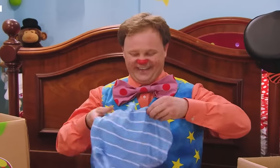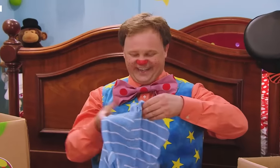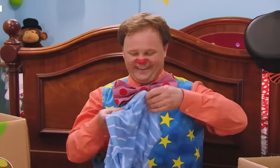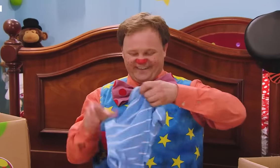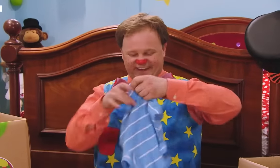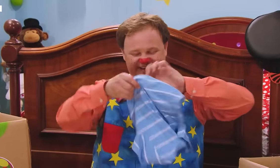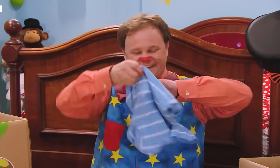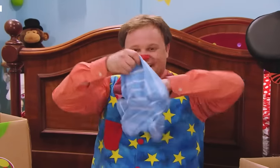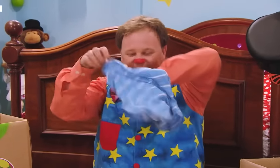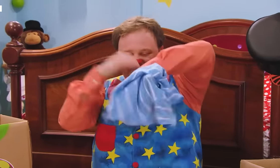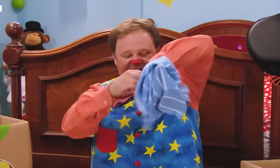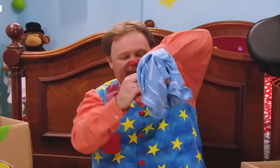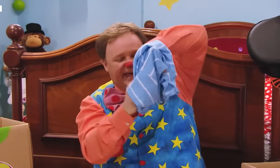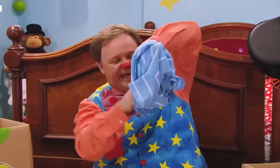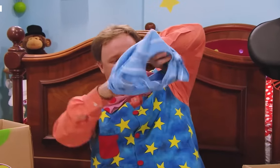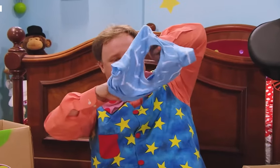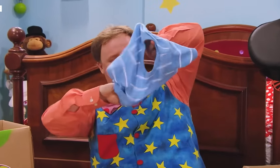favourite T-shirt.